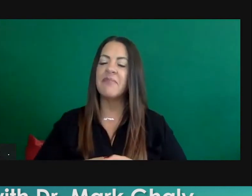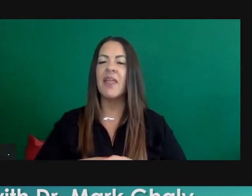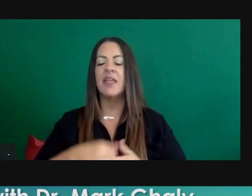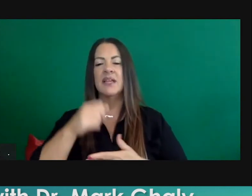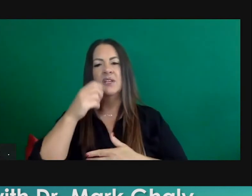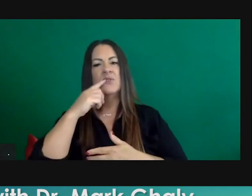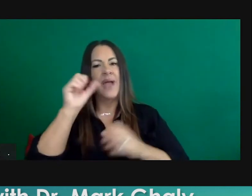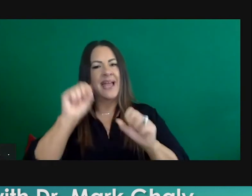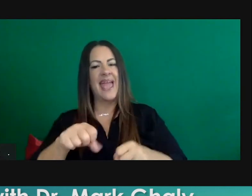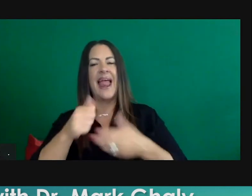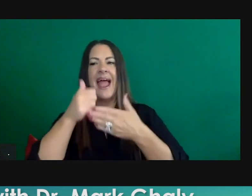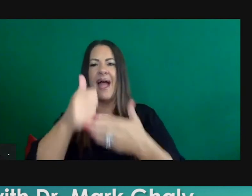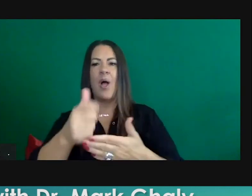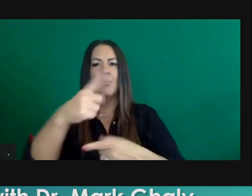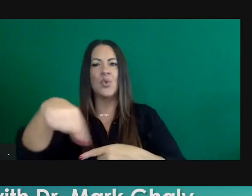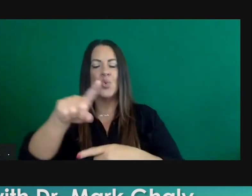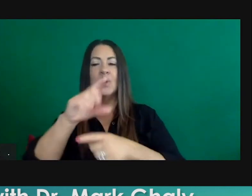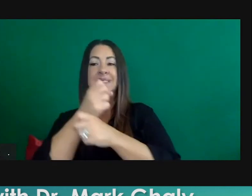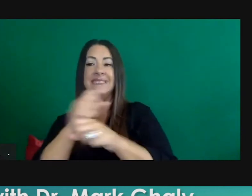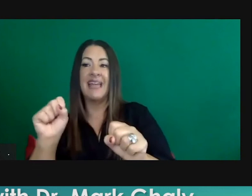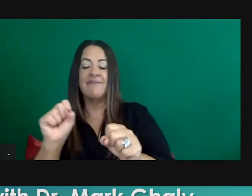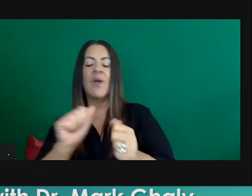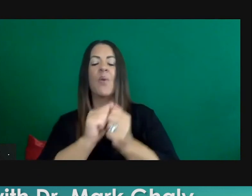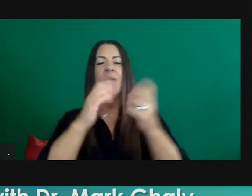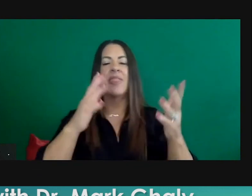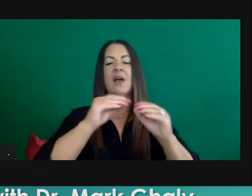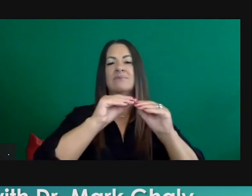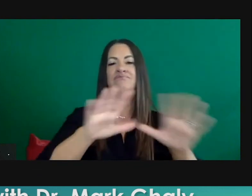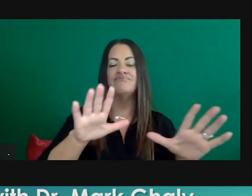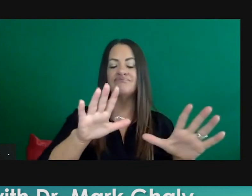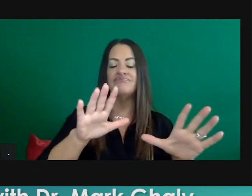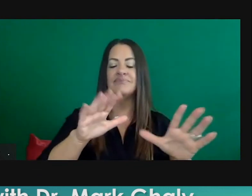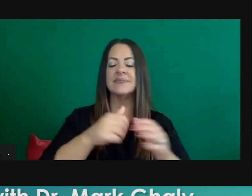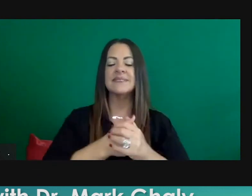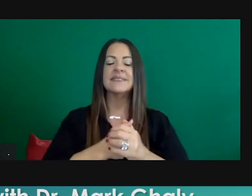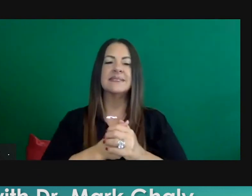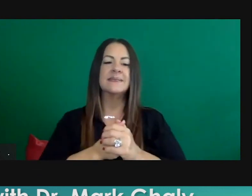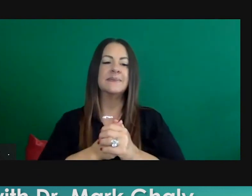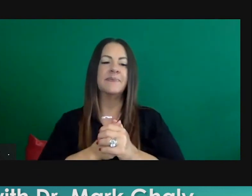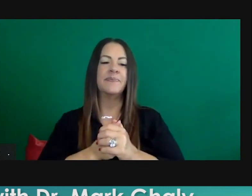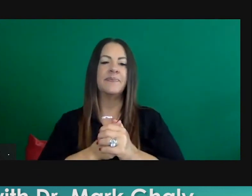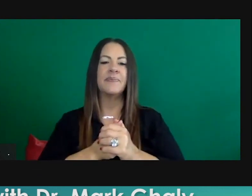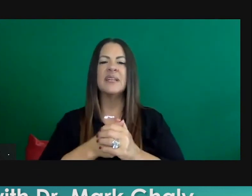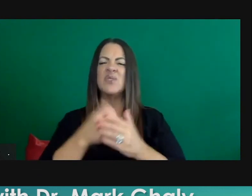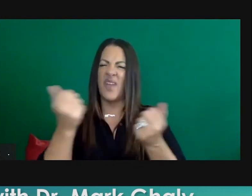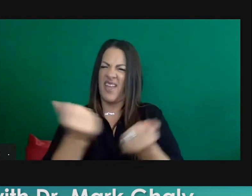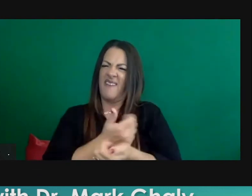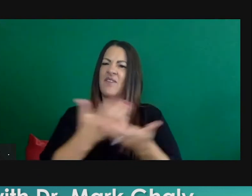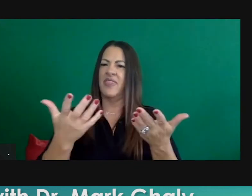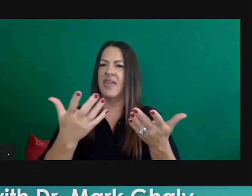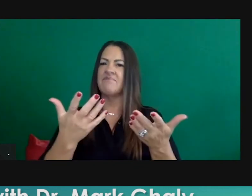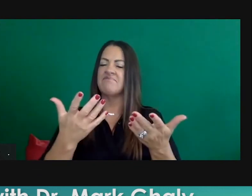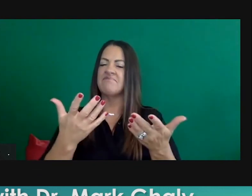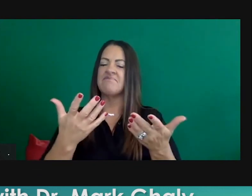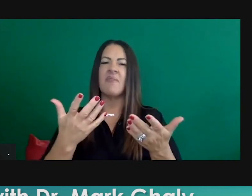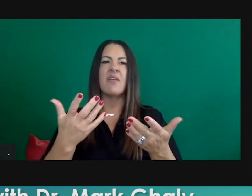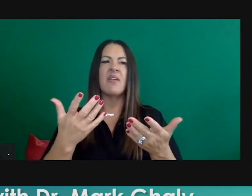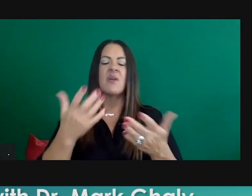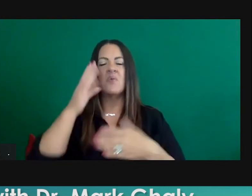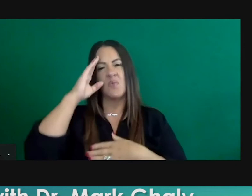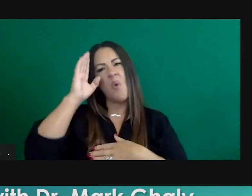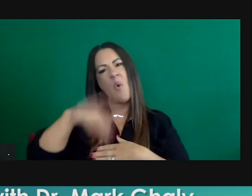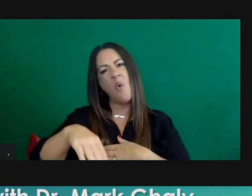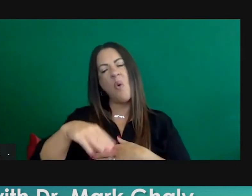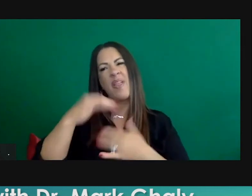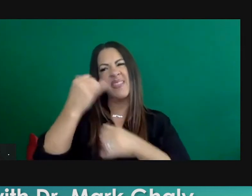we are with transmission. But I think in all things are pointing to quite a different Halloween. And just